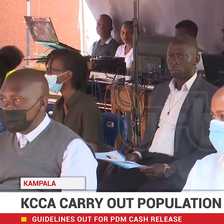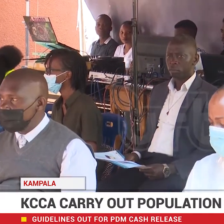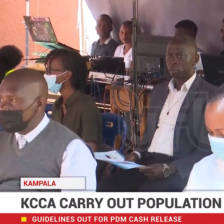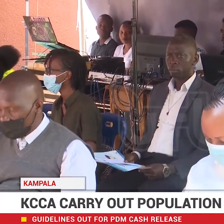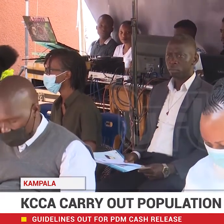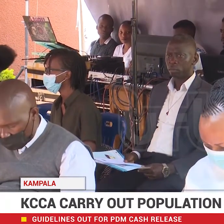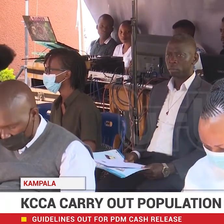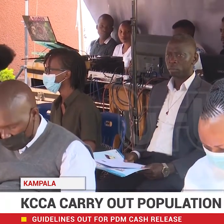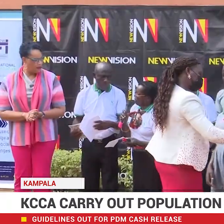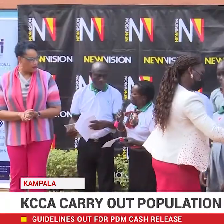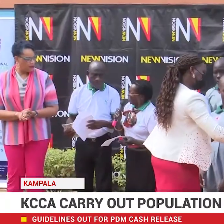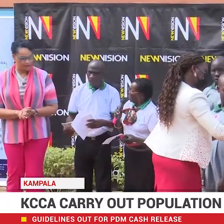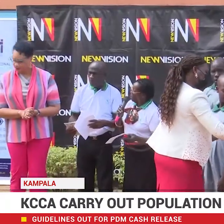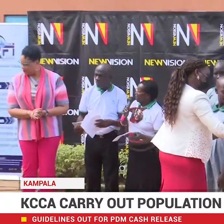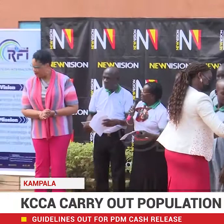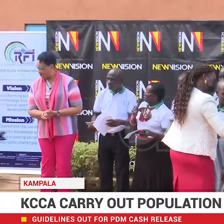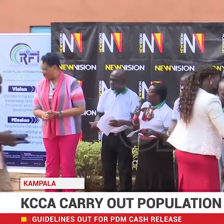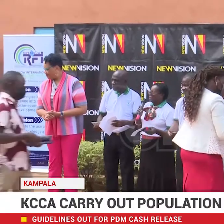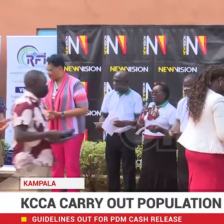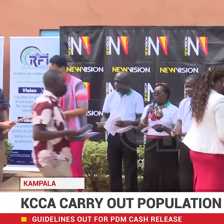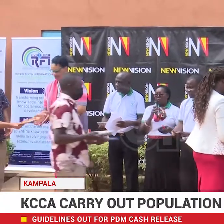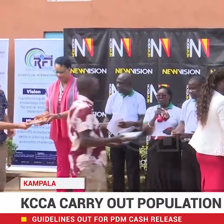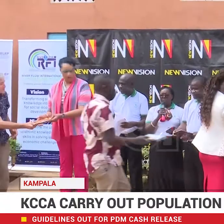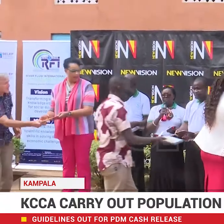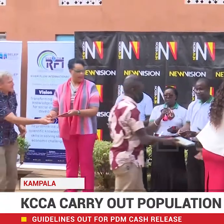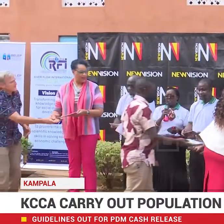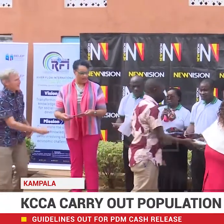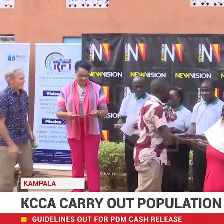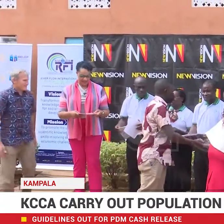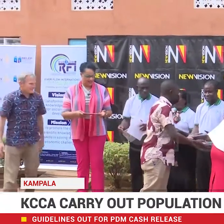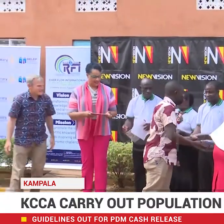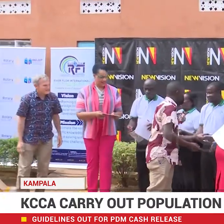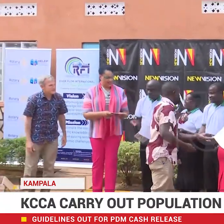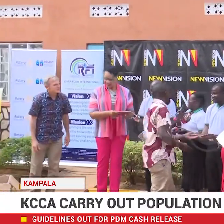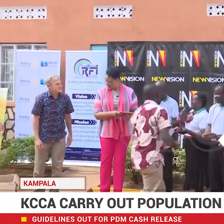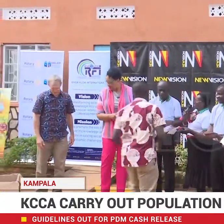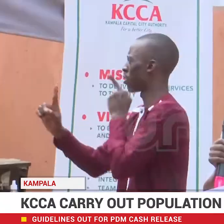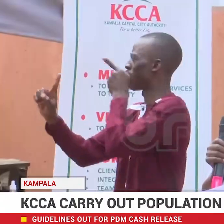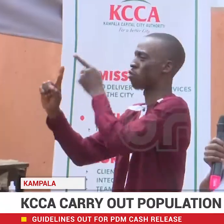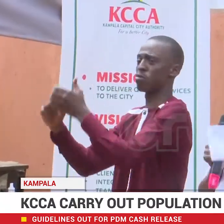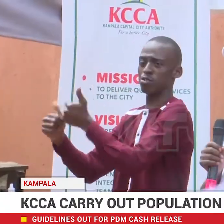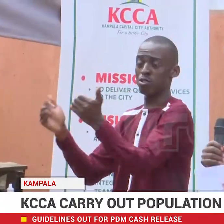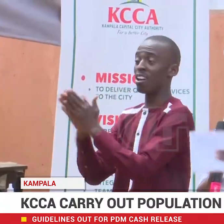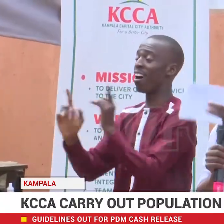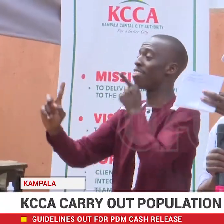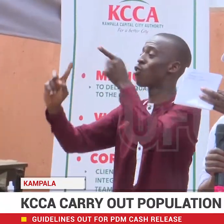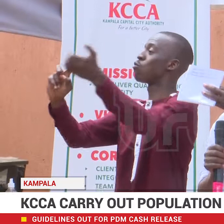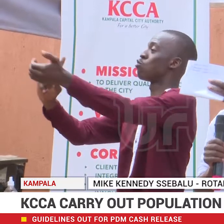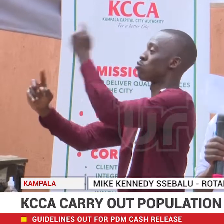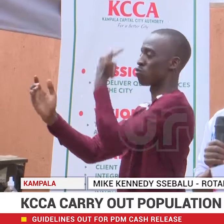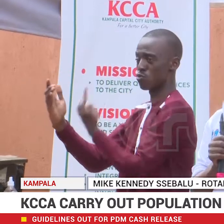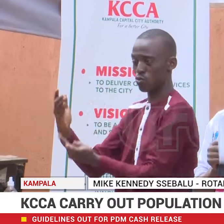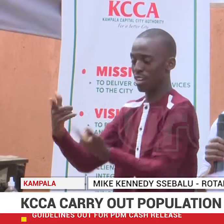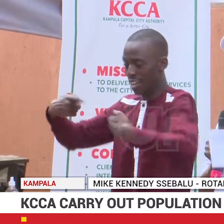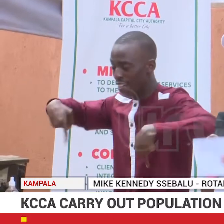its partners like Vision Group, launched efforts to promote inclusive education and literacy for all. And the common good is,